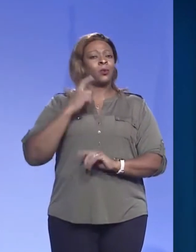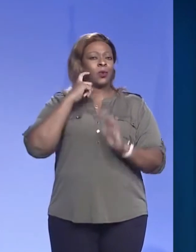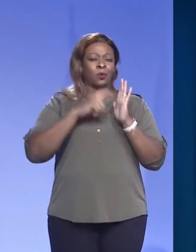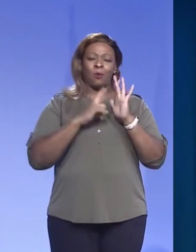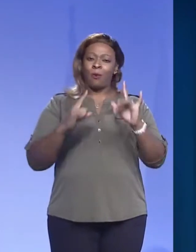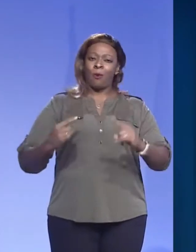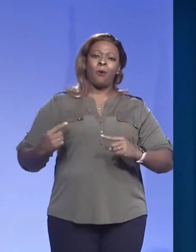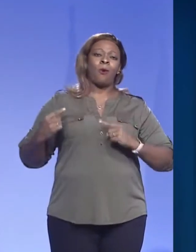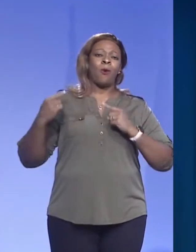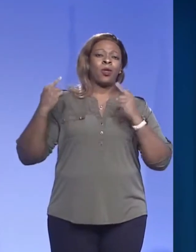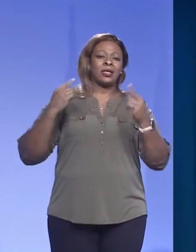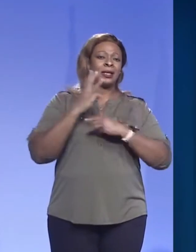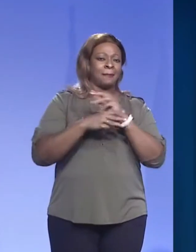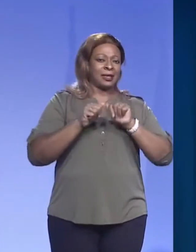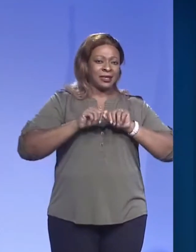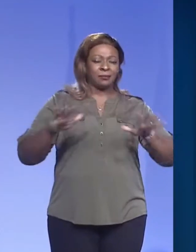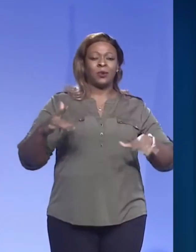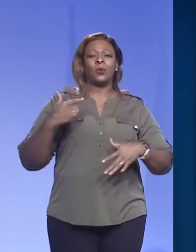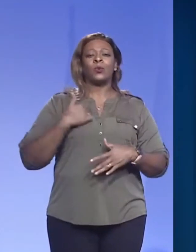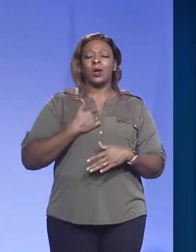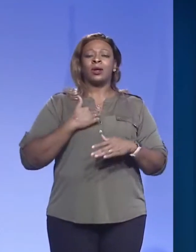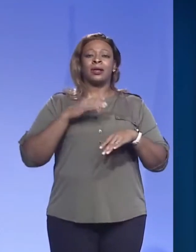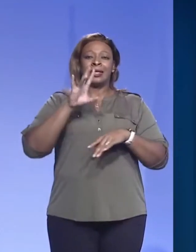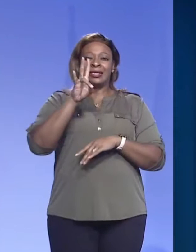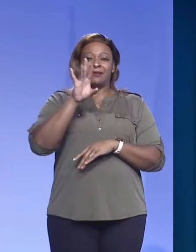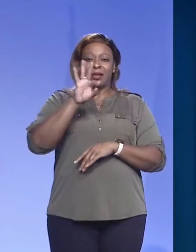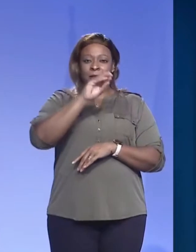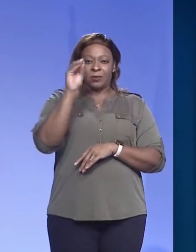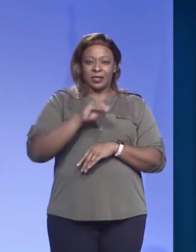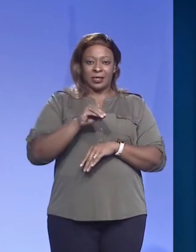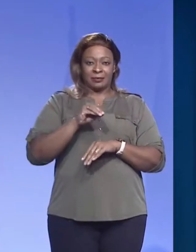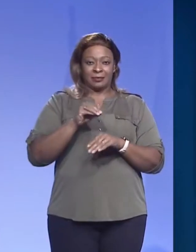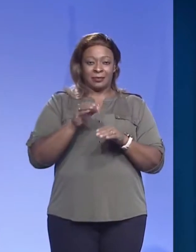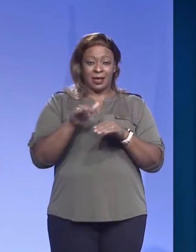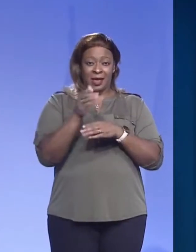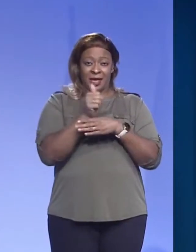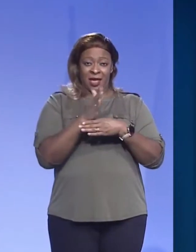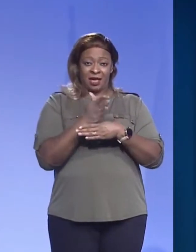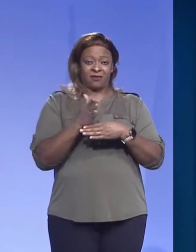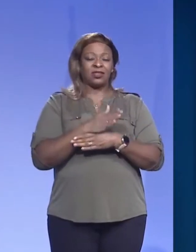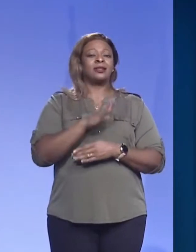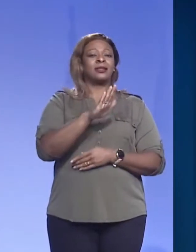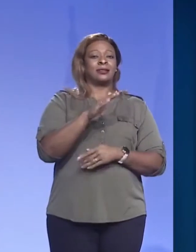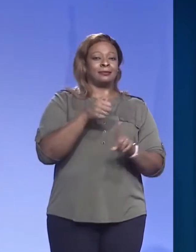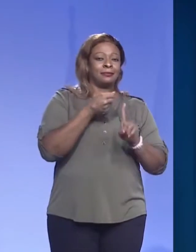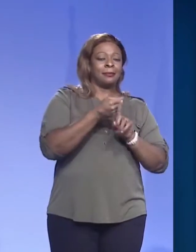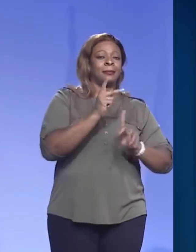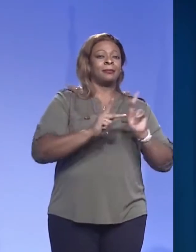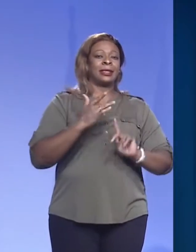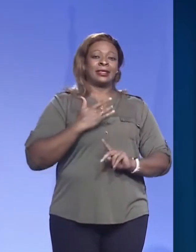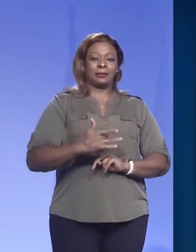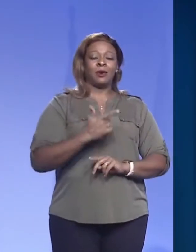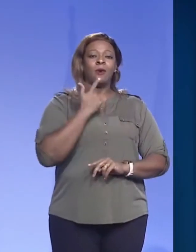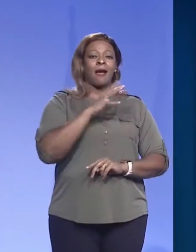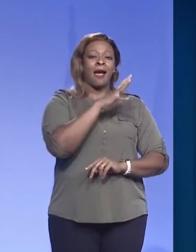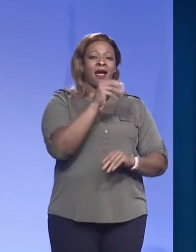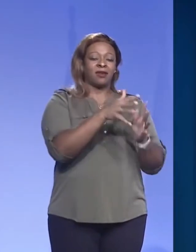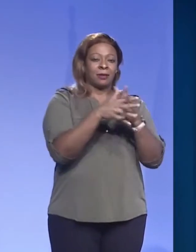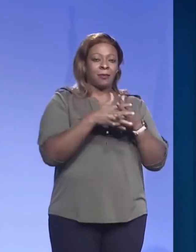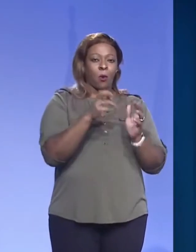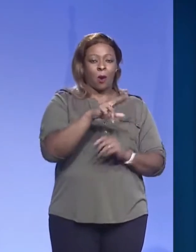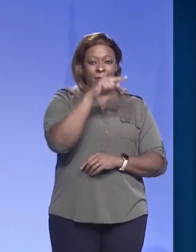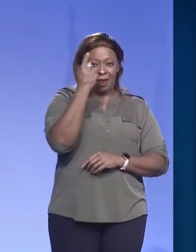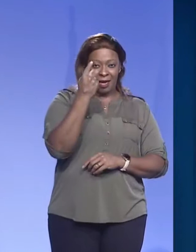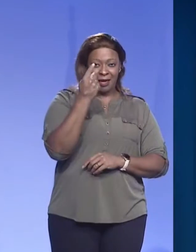entire epidemic, but we are over 79% of our cases have been diagnosed among people who are either African American or